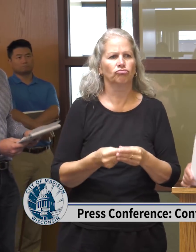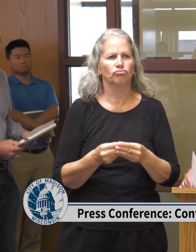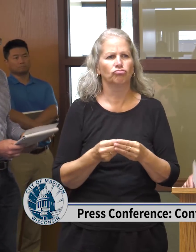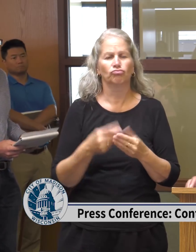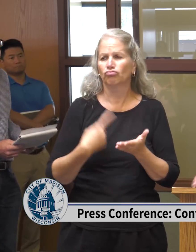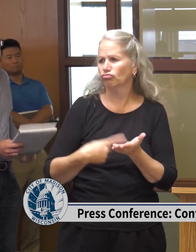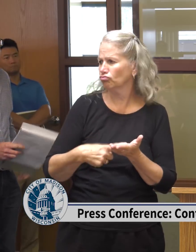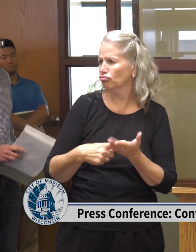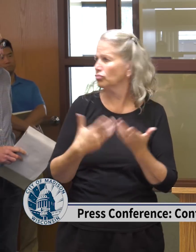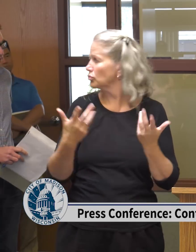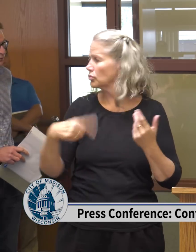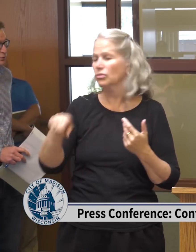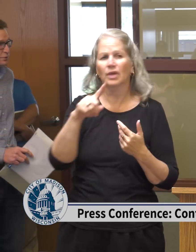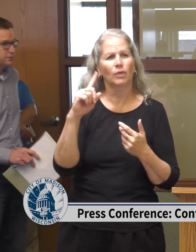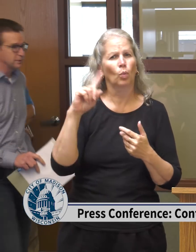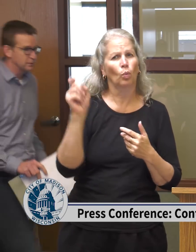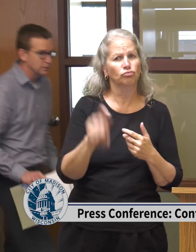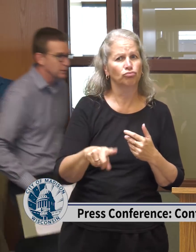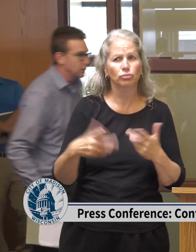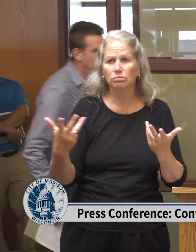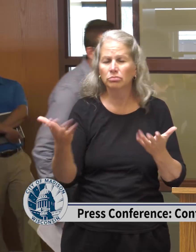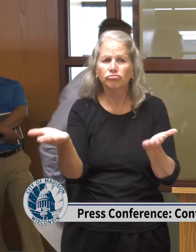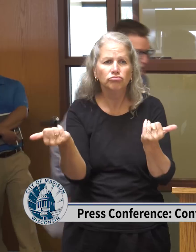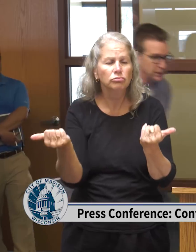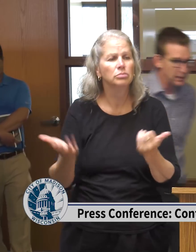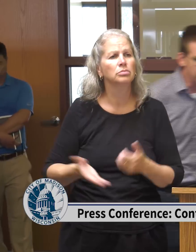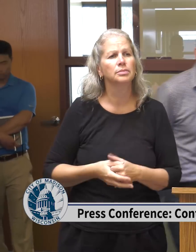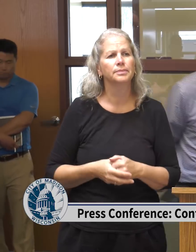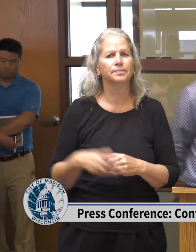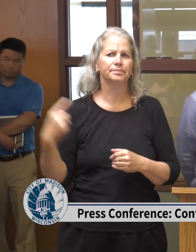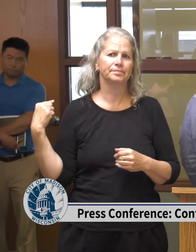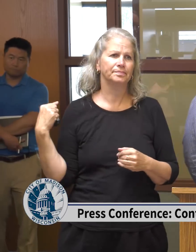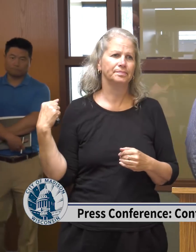Rob. On Johnson Street,